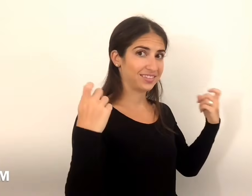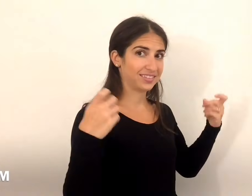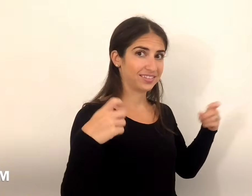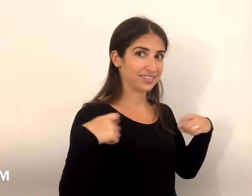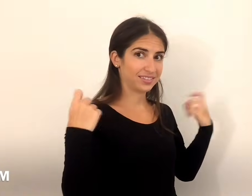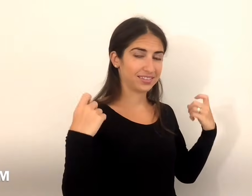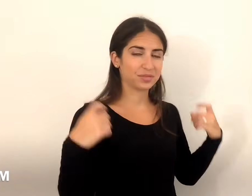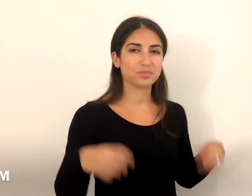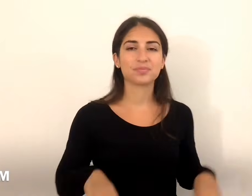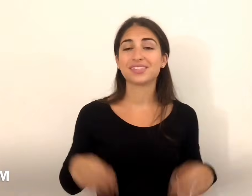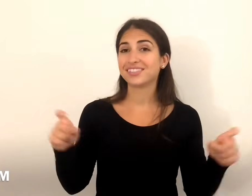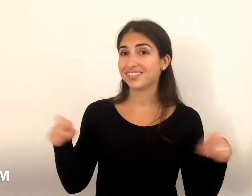Gym.